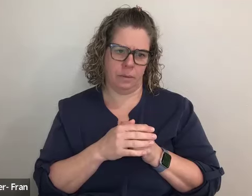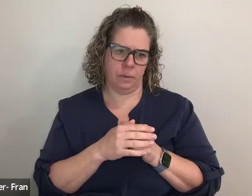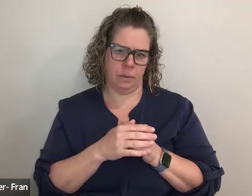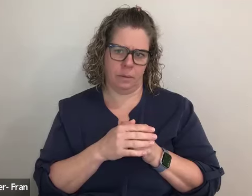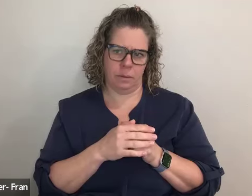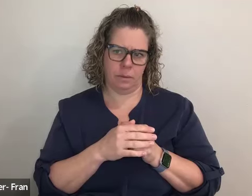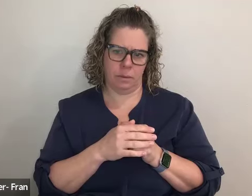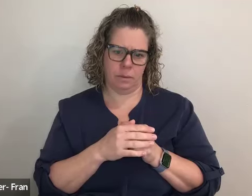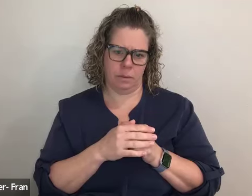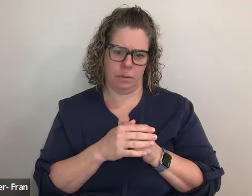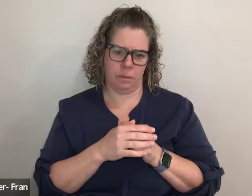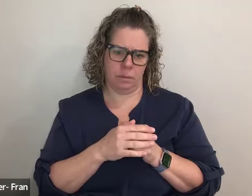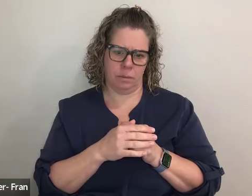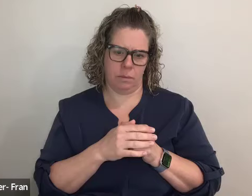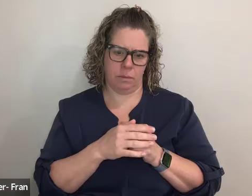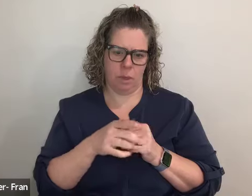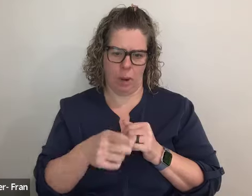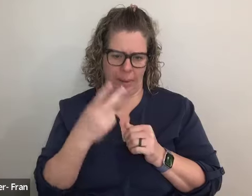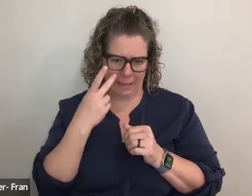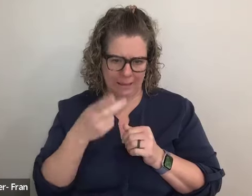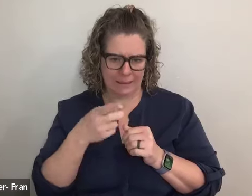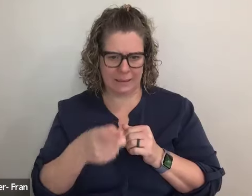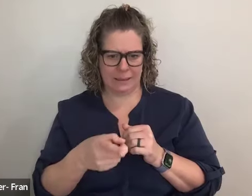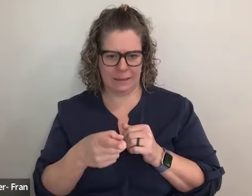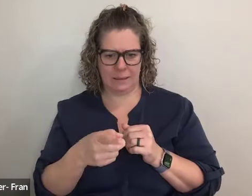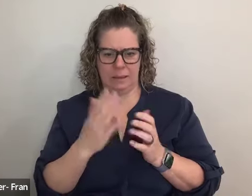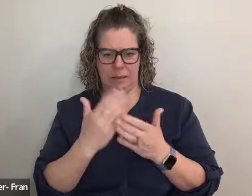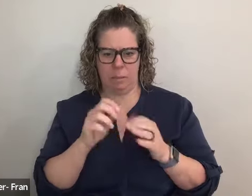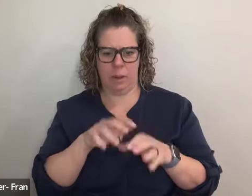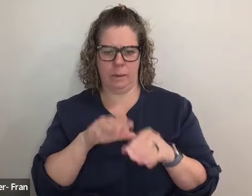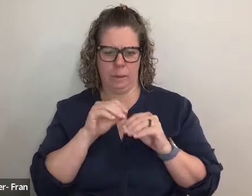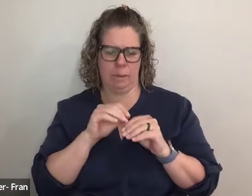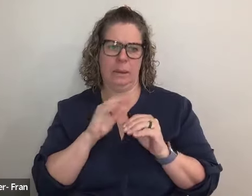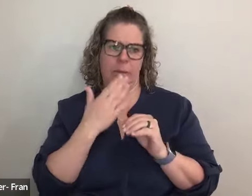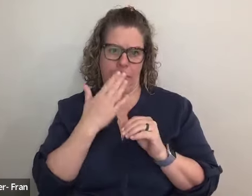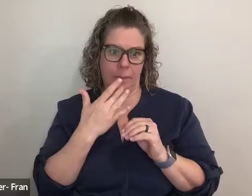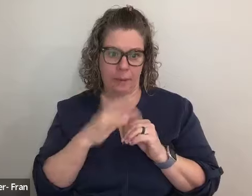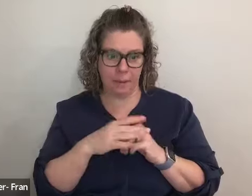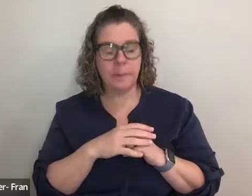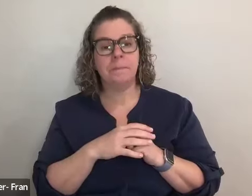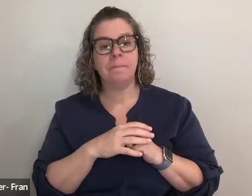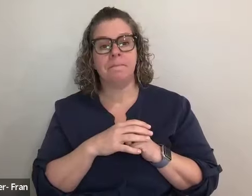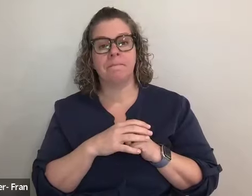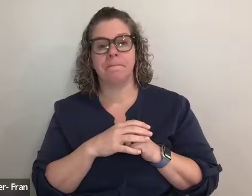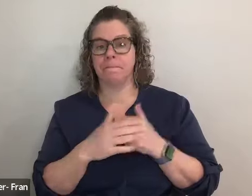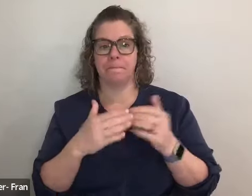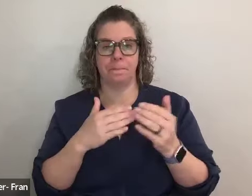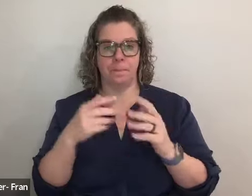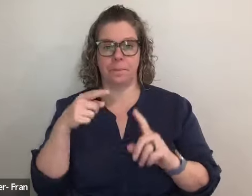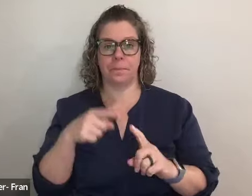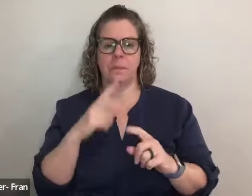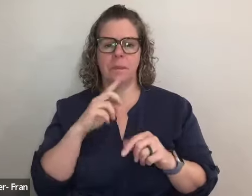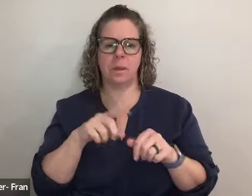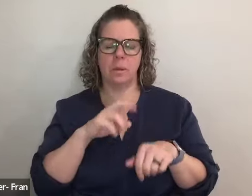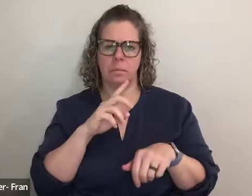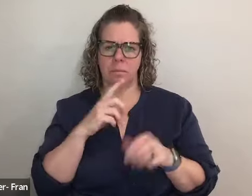have to step out. Oh, good luck. Thank you for letting me know. noticing what is going on